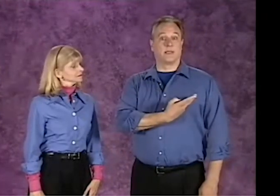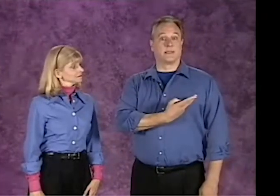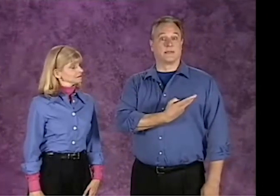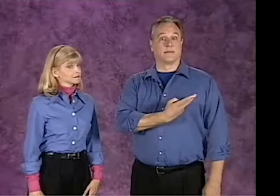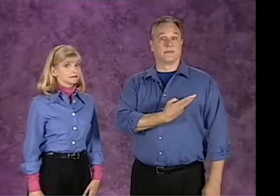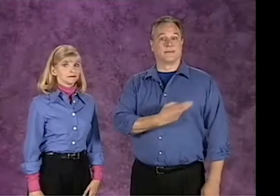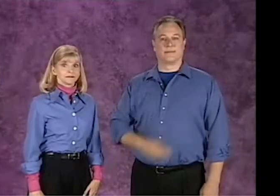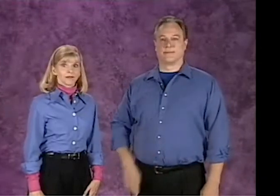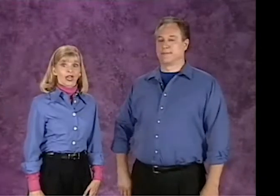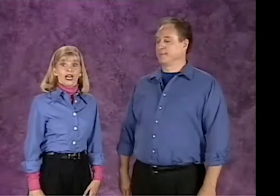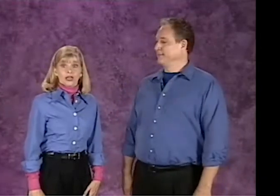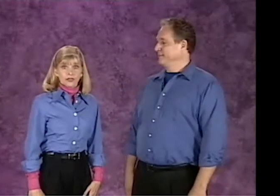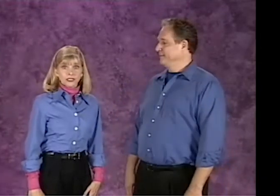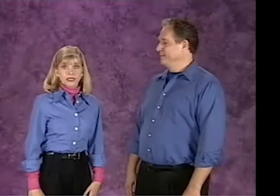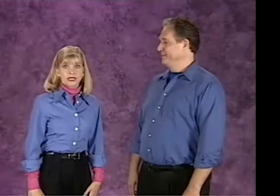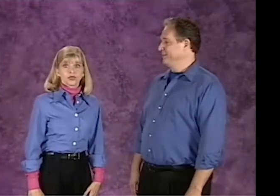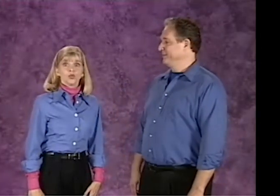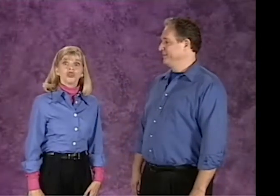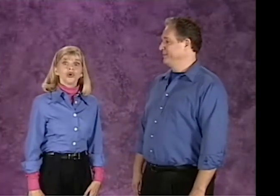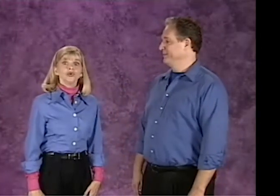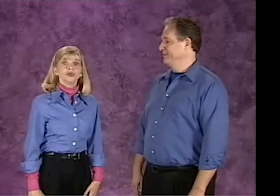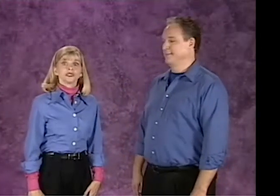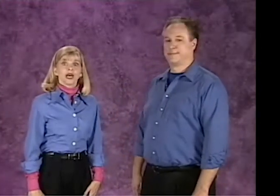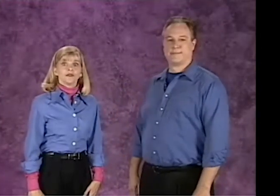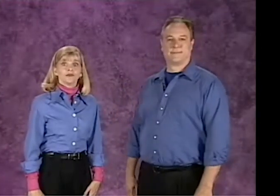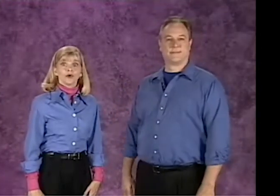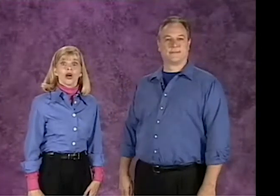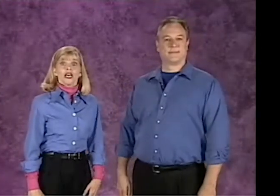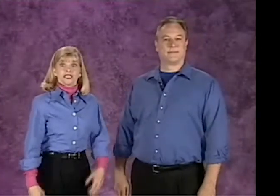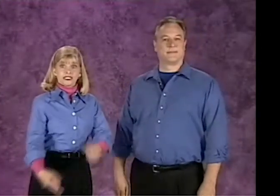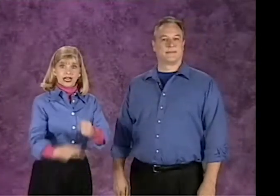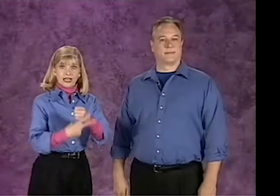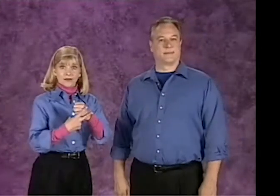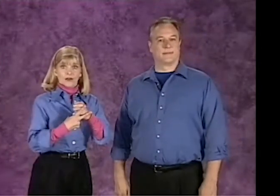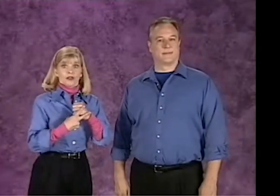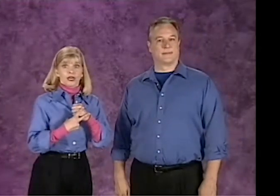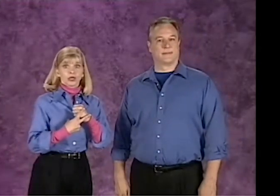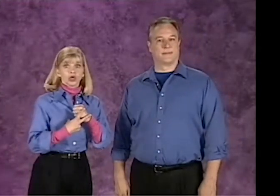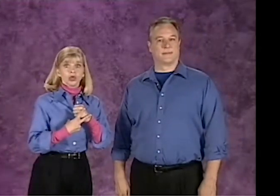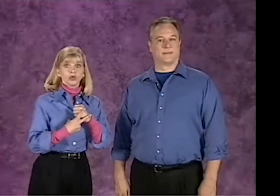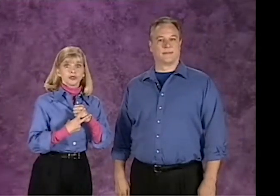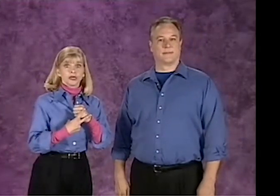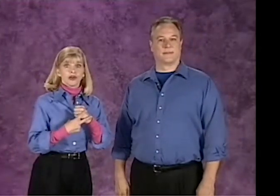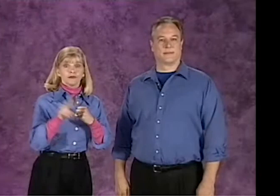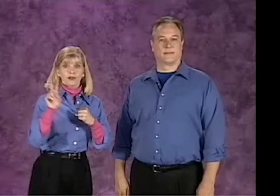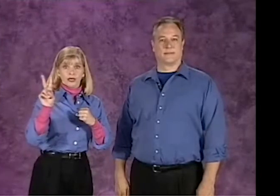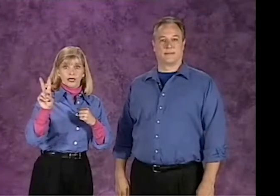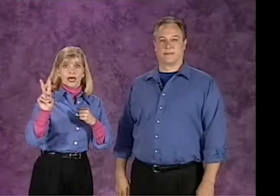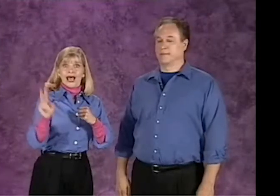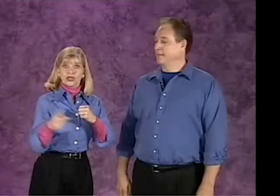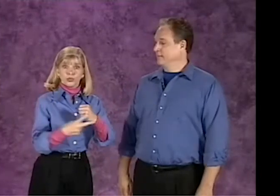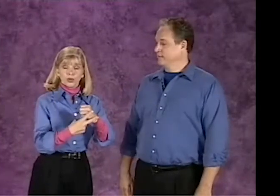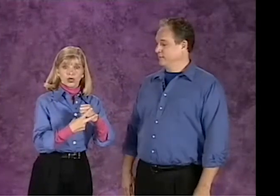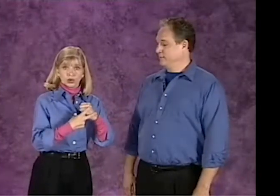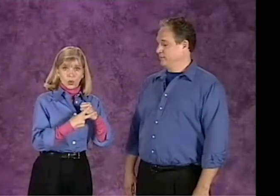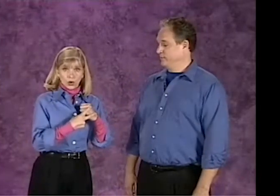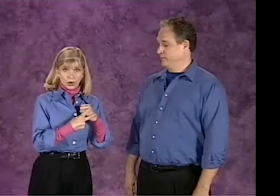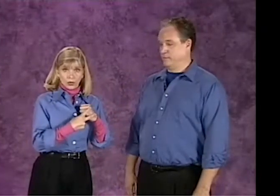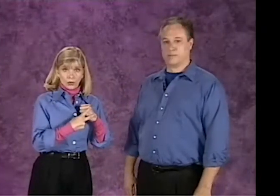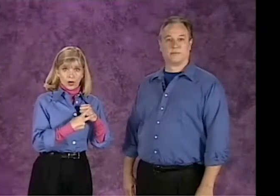us. In this lesson, we showed you the sign for save. That includes the letter V as you pull it toward you.